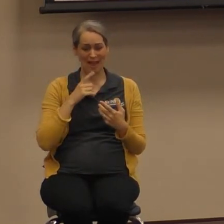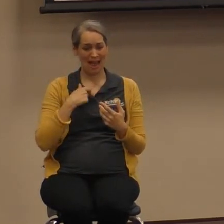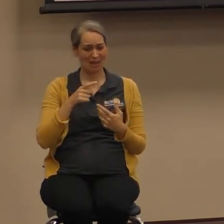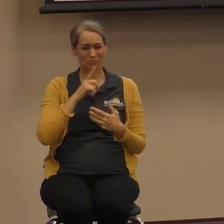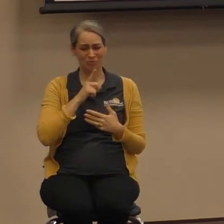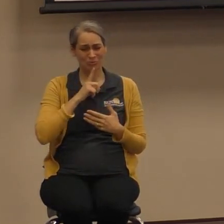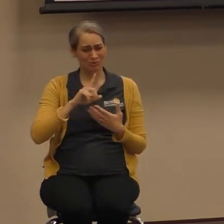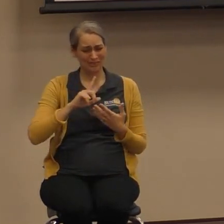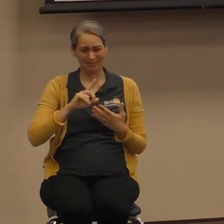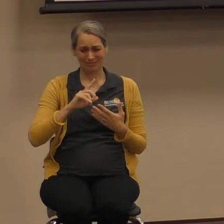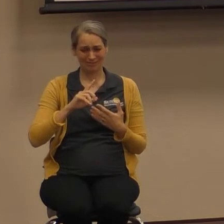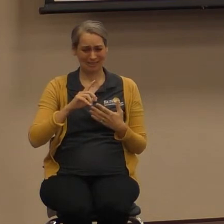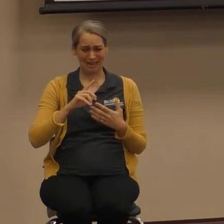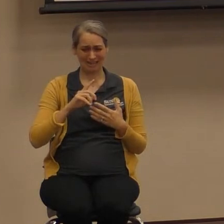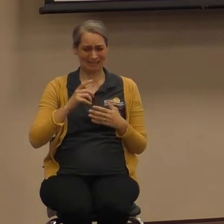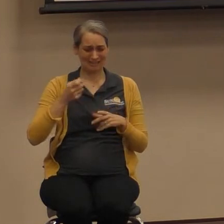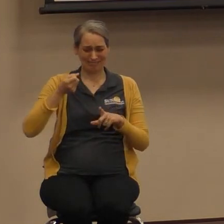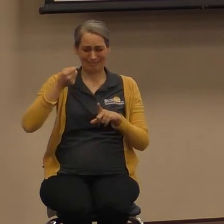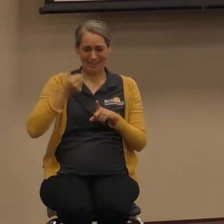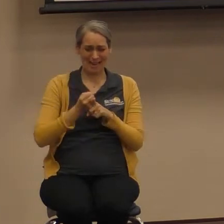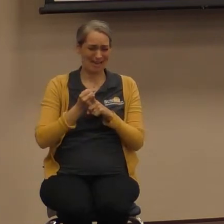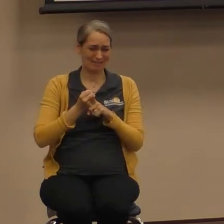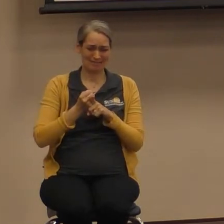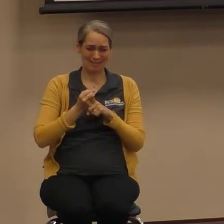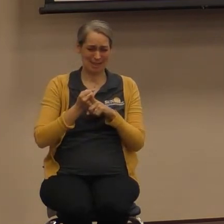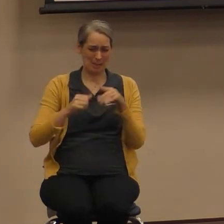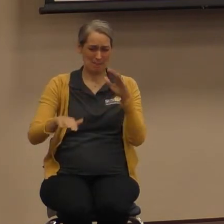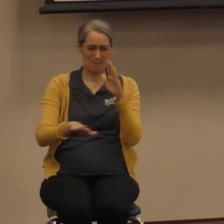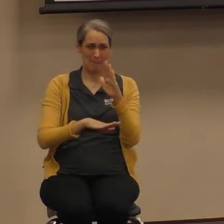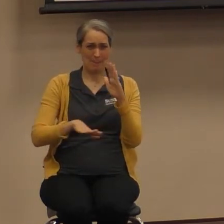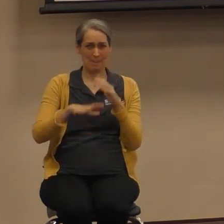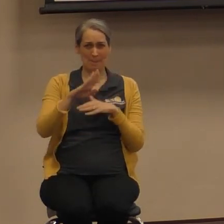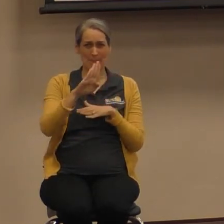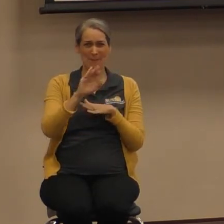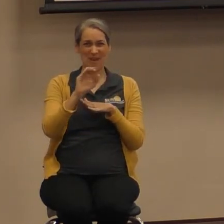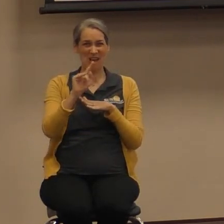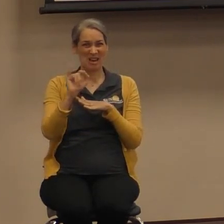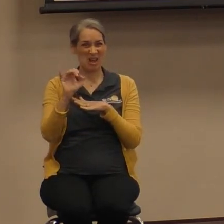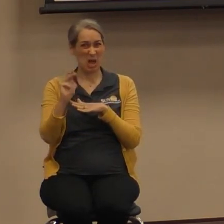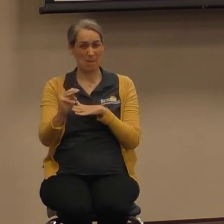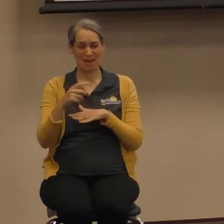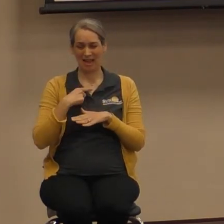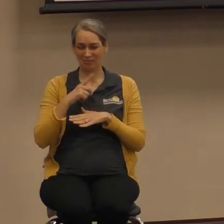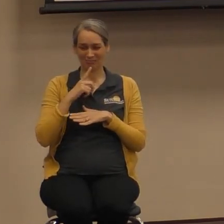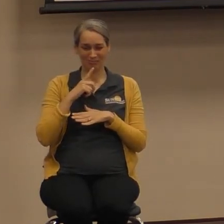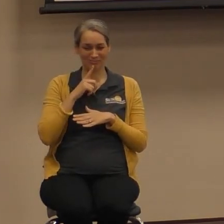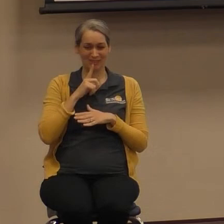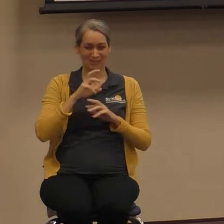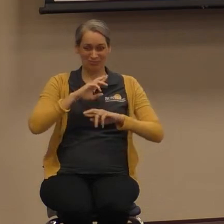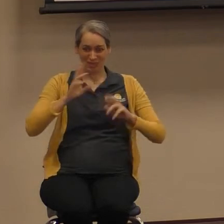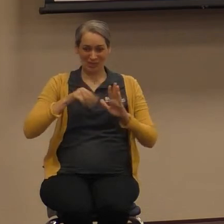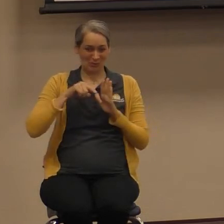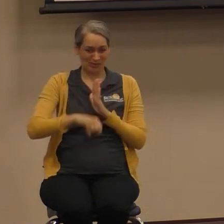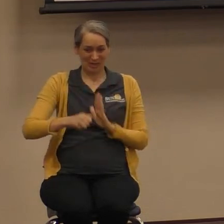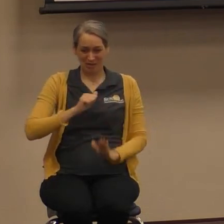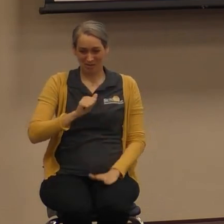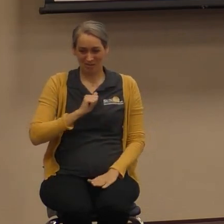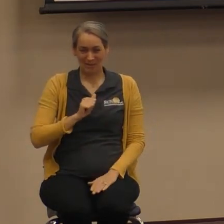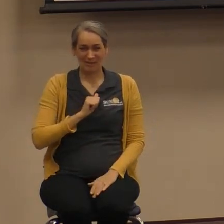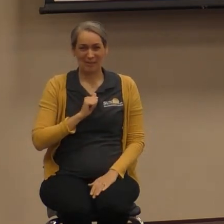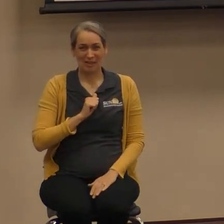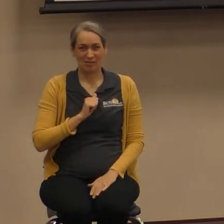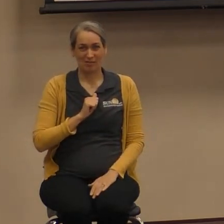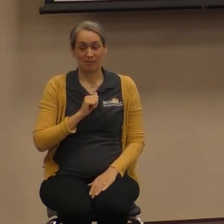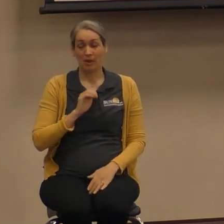point because I thought I had kicked this. And of course, when my family and her family found out, pillars in the church, right? That's